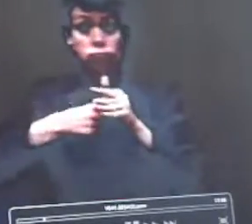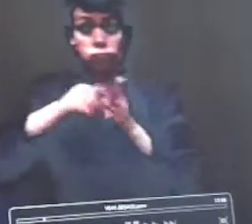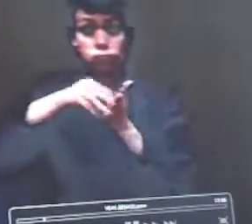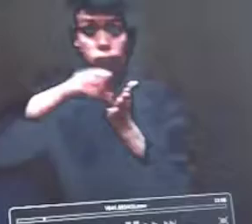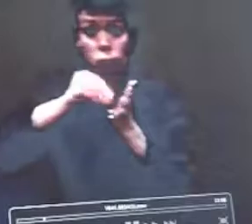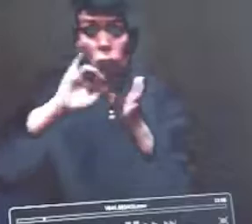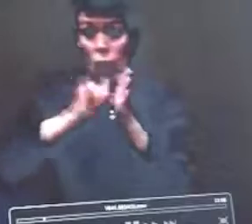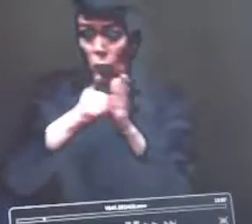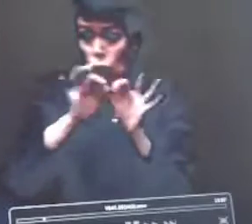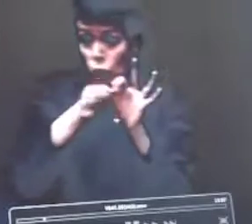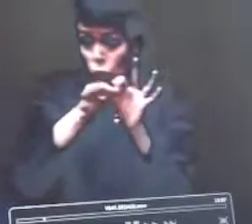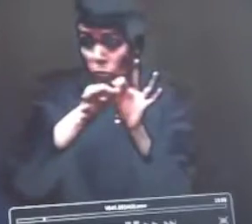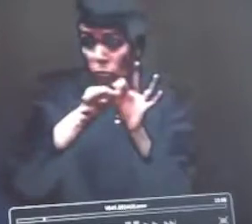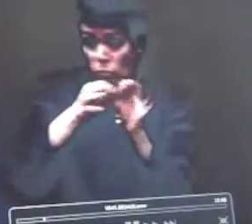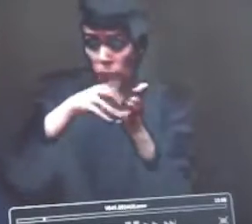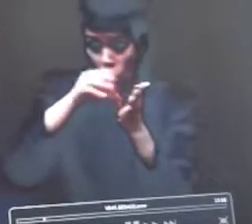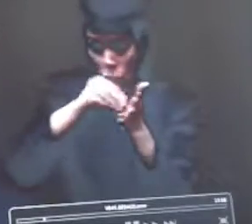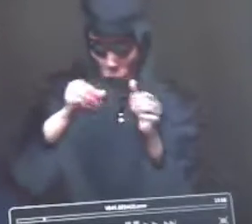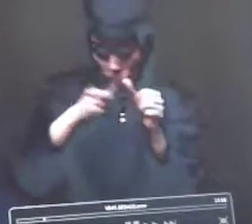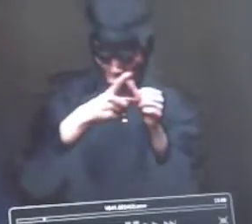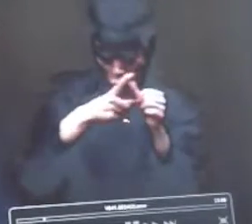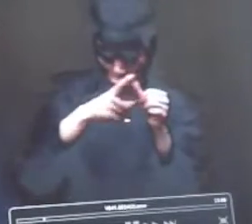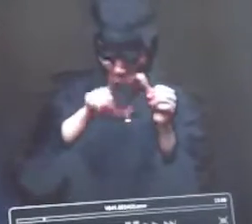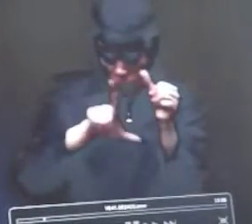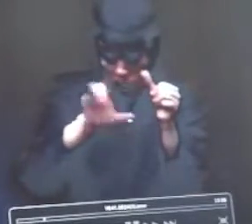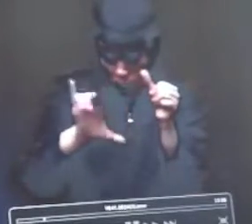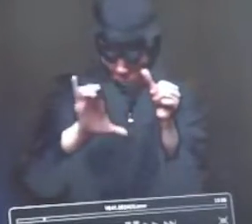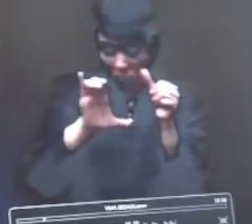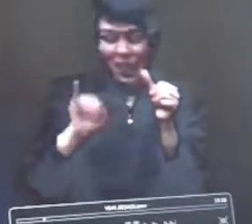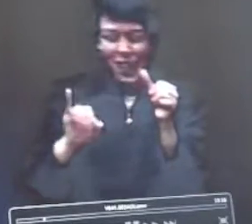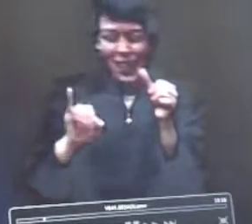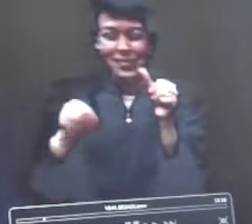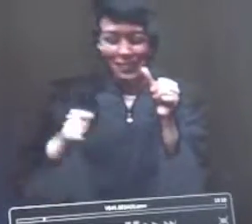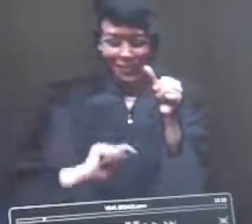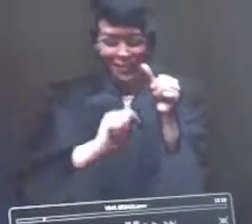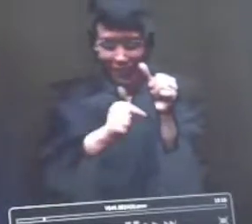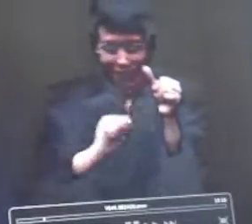consecutive interpreting. Were they teaching it from the beginning?